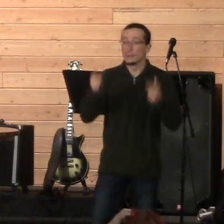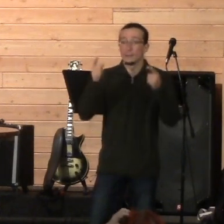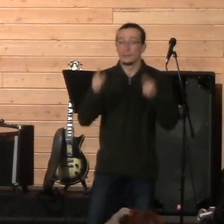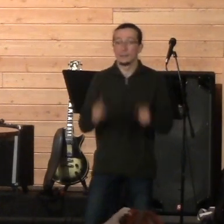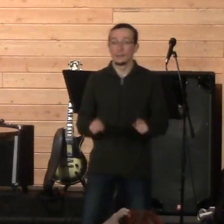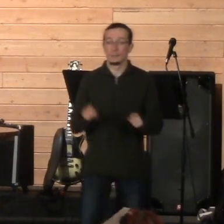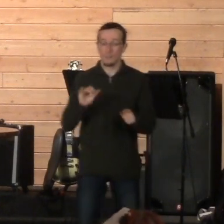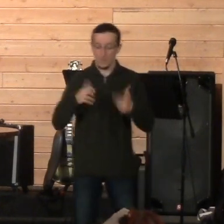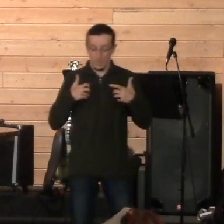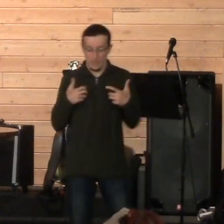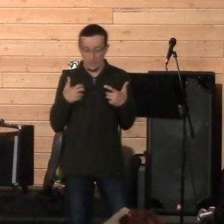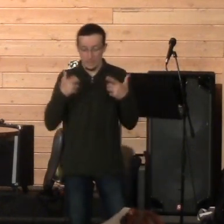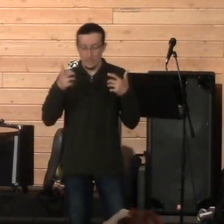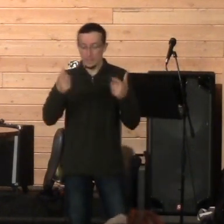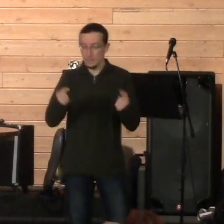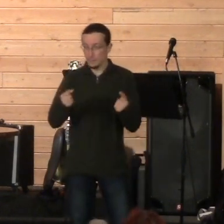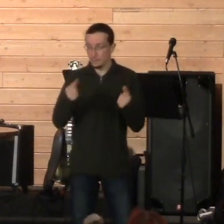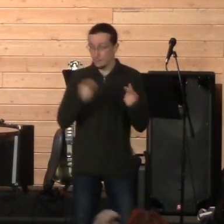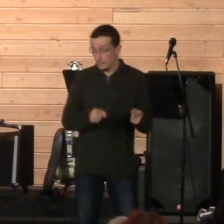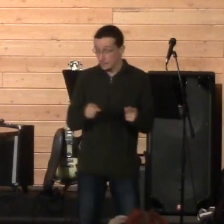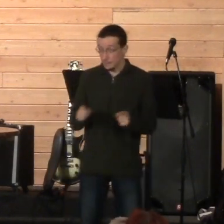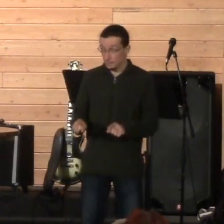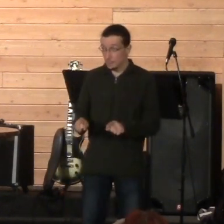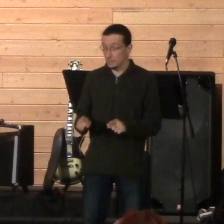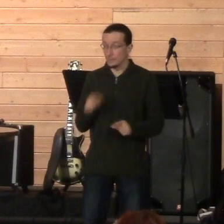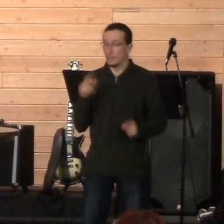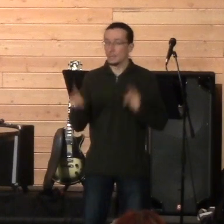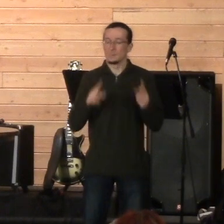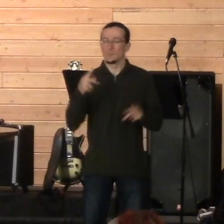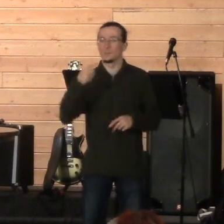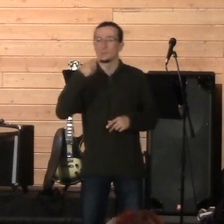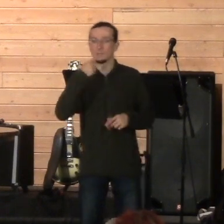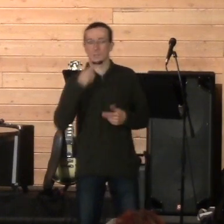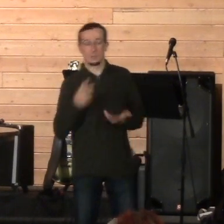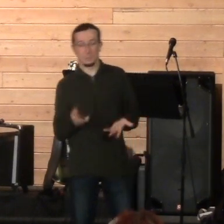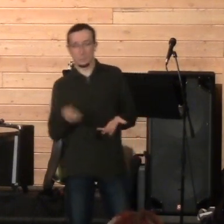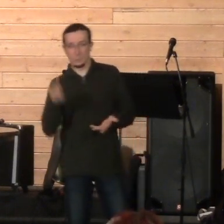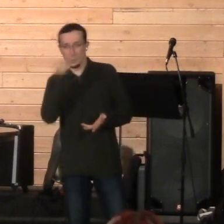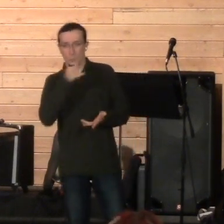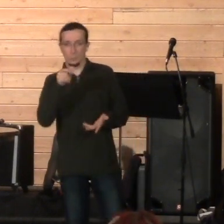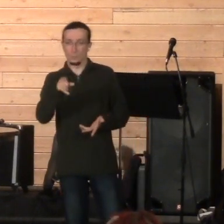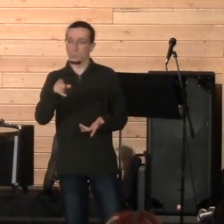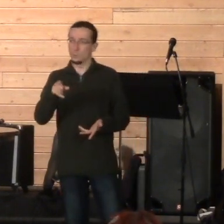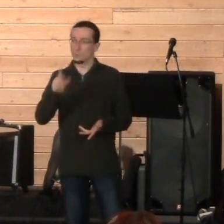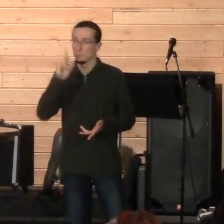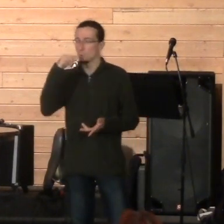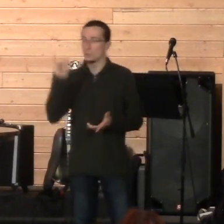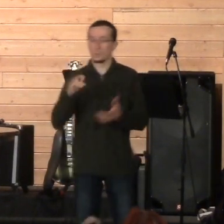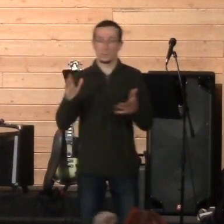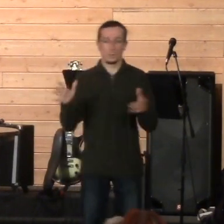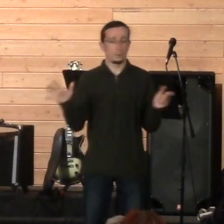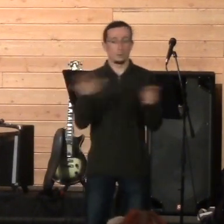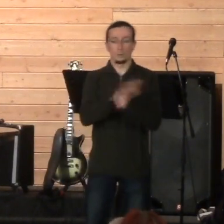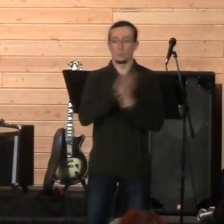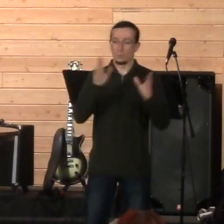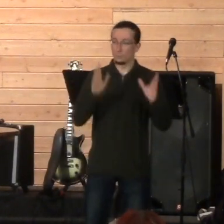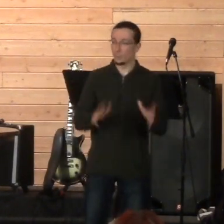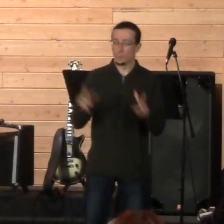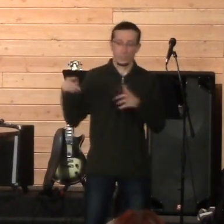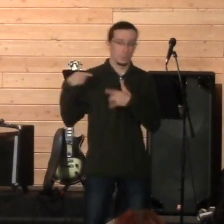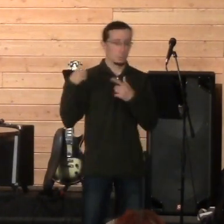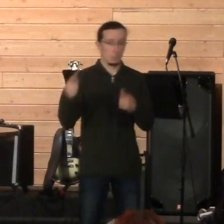when that healing, when that restoration happens, and people are saying, wow, you just look like a complete person, like you have it all together. Oh